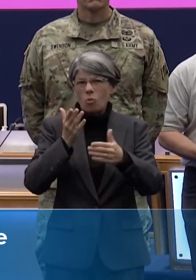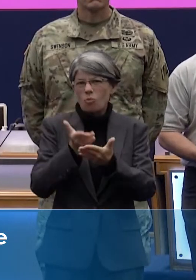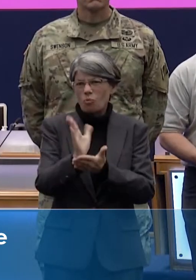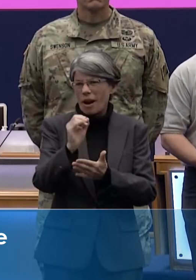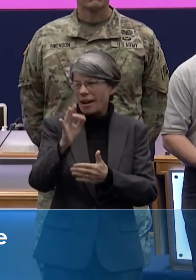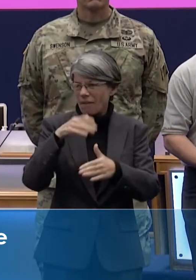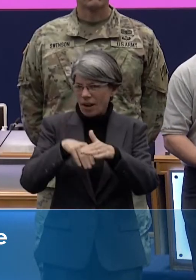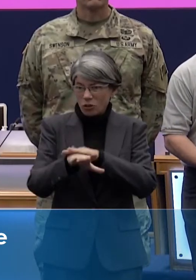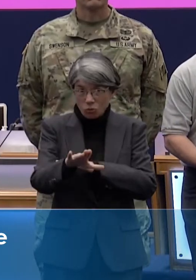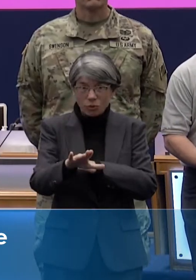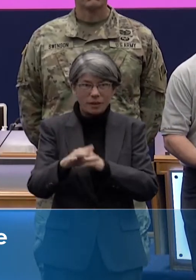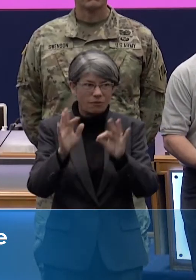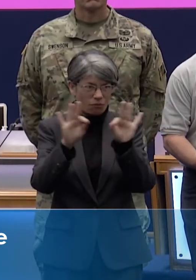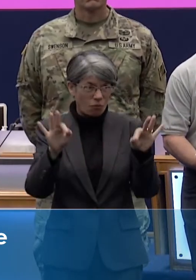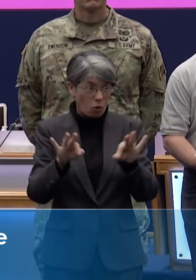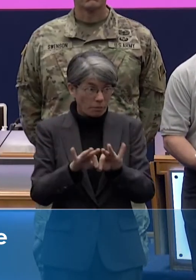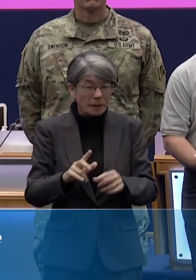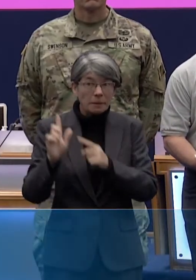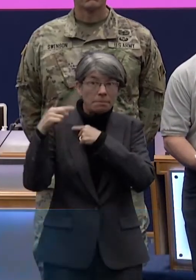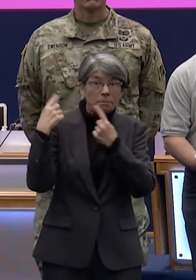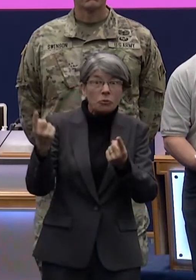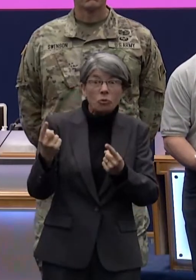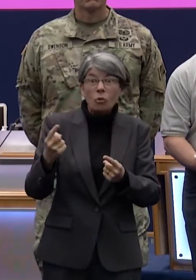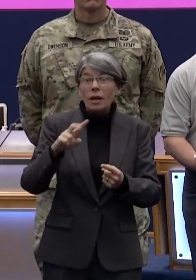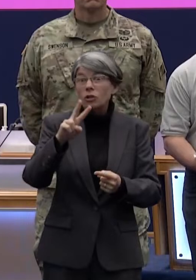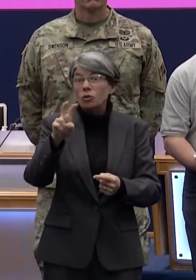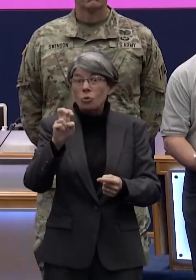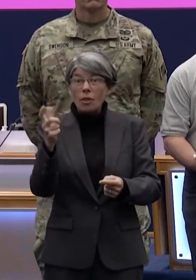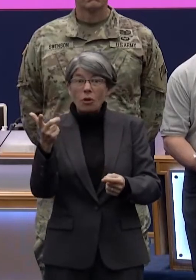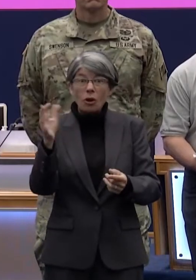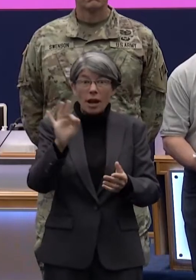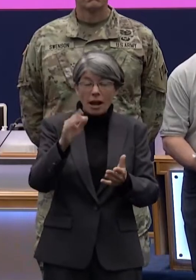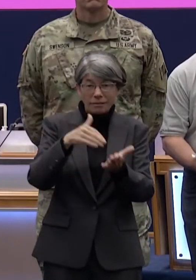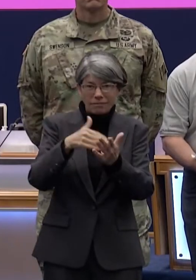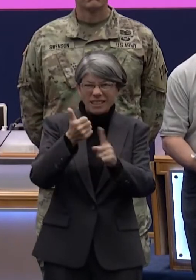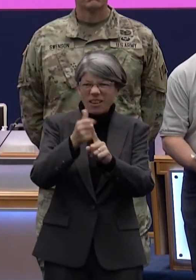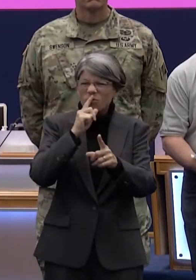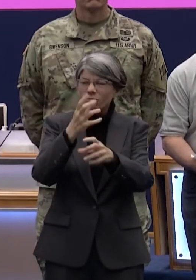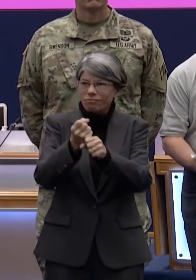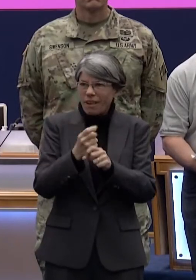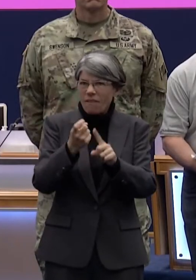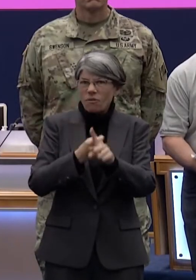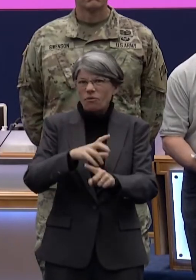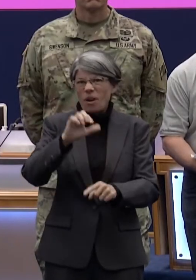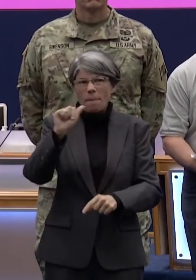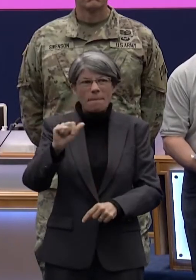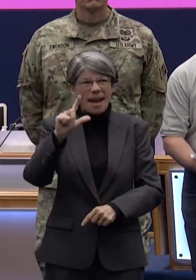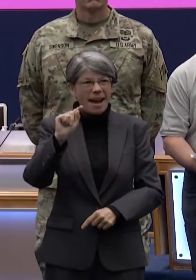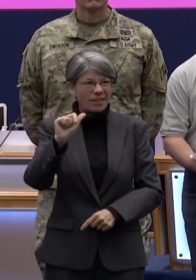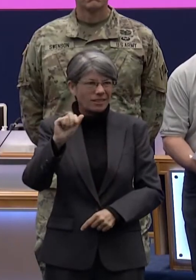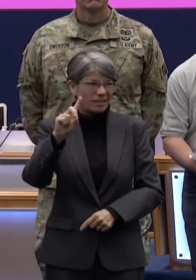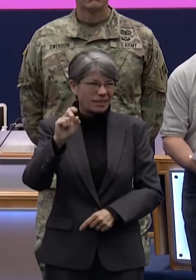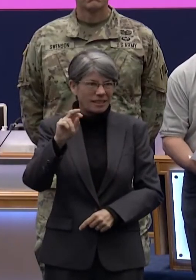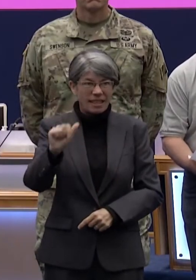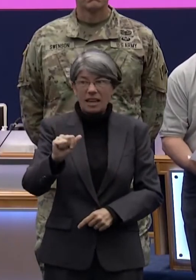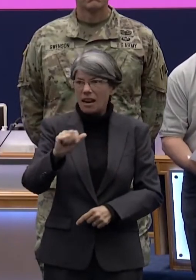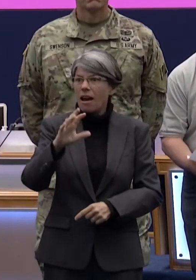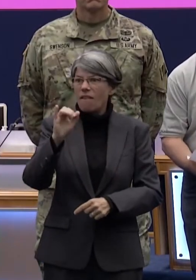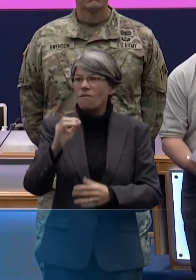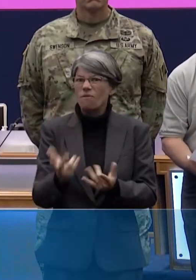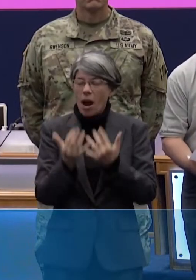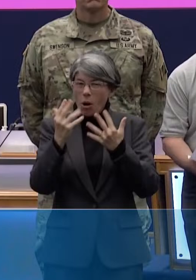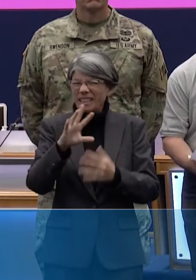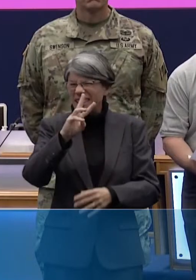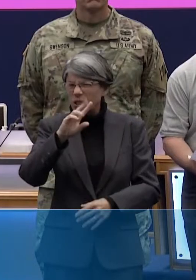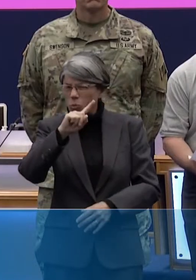today, 3,909 right of entry forms have been received from the Altadena fire, which is